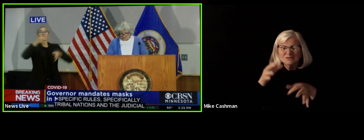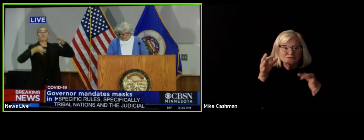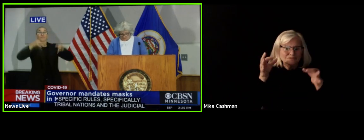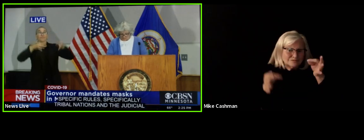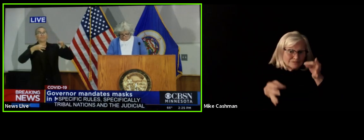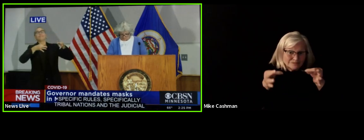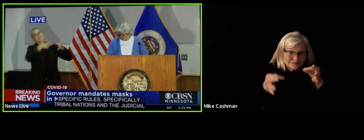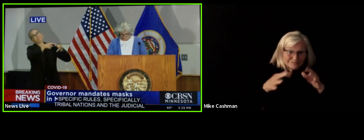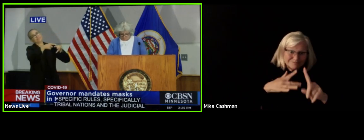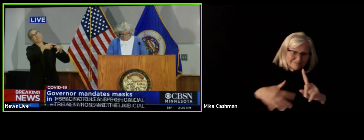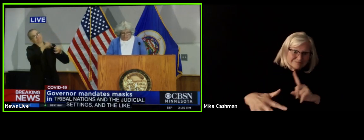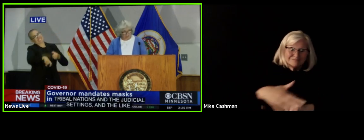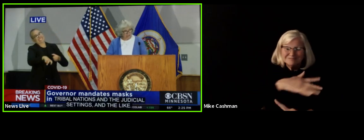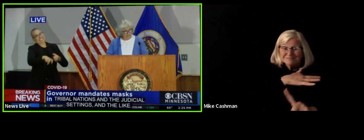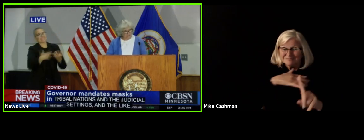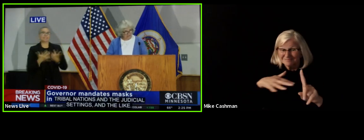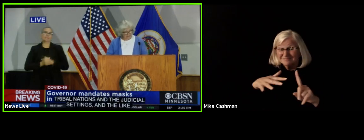The